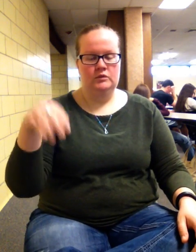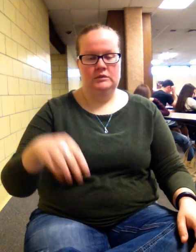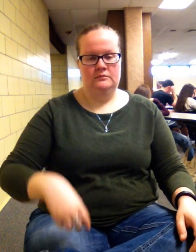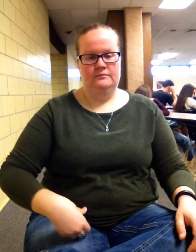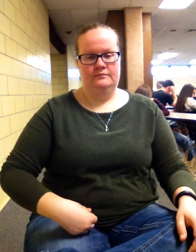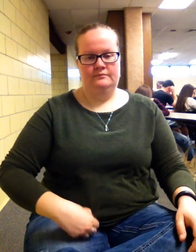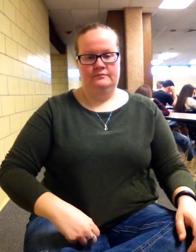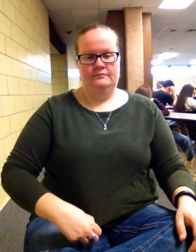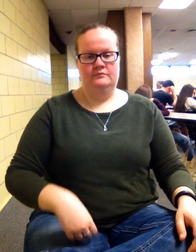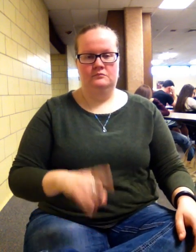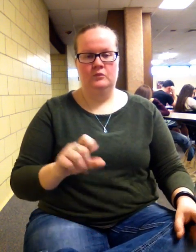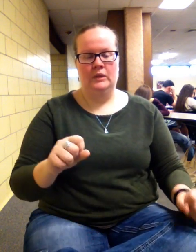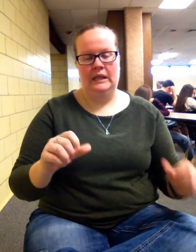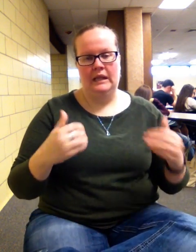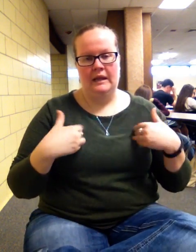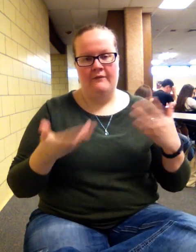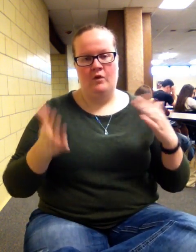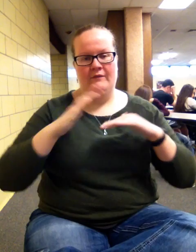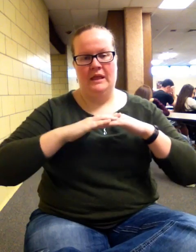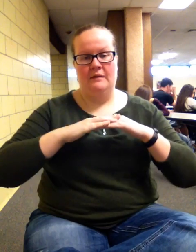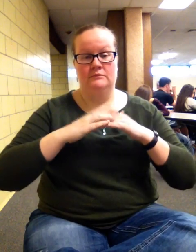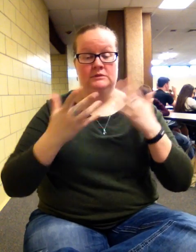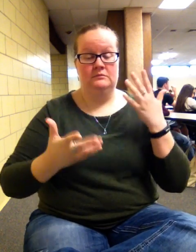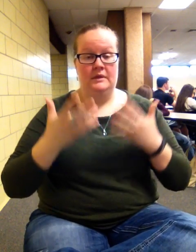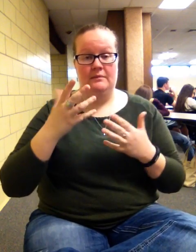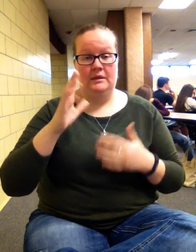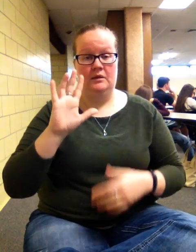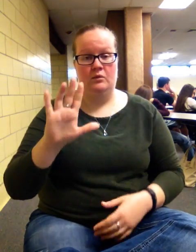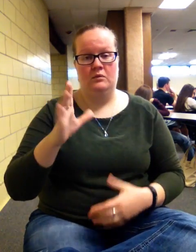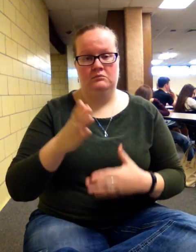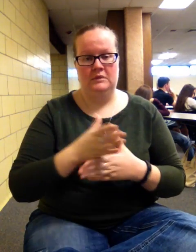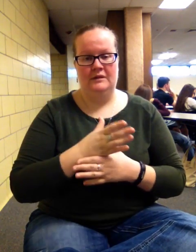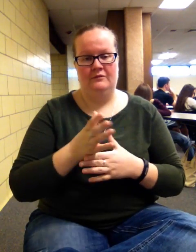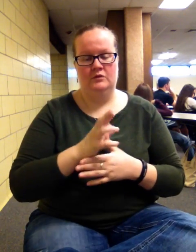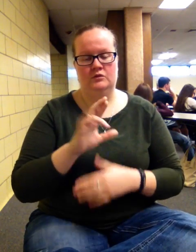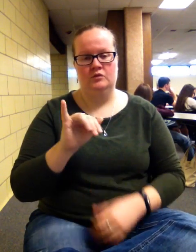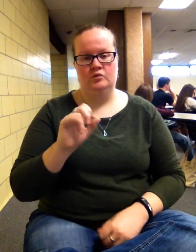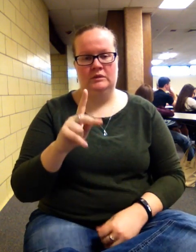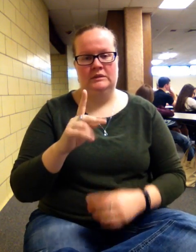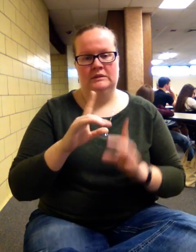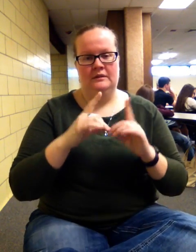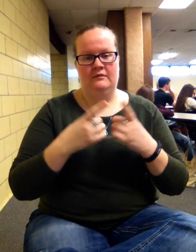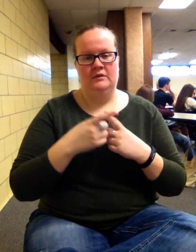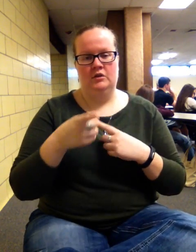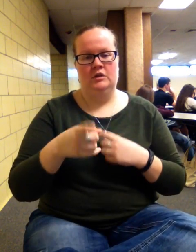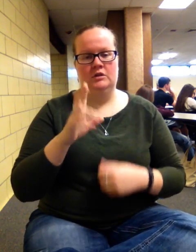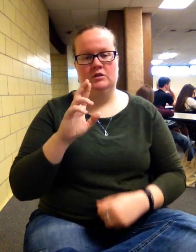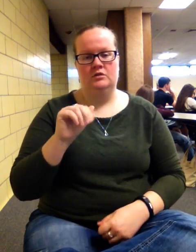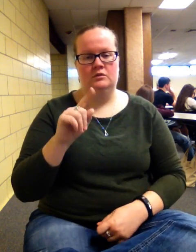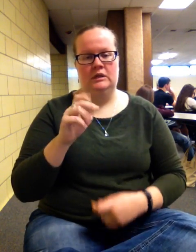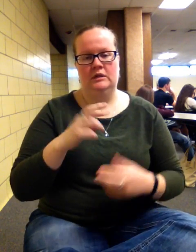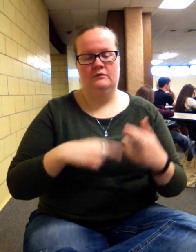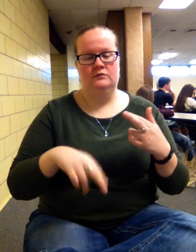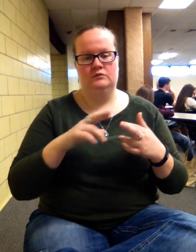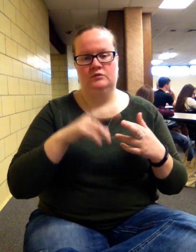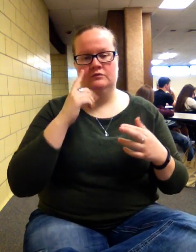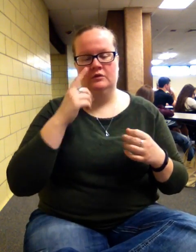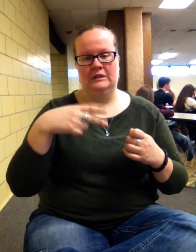have overlaps. In fact, maybe even in your average risk division, this rate of return that you require for a high risk project could